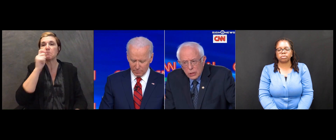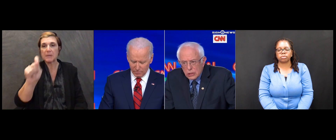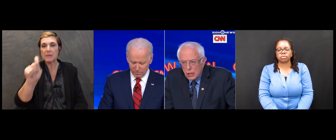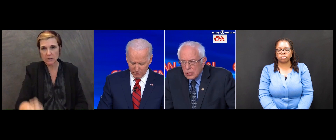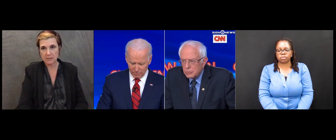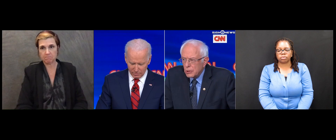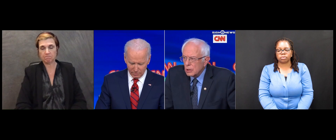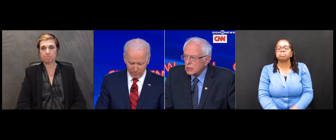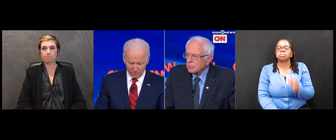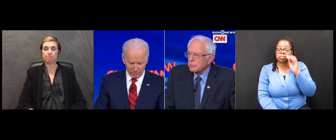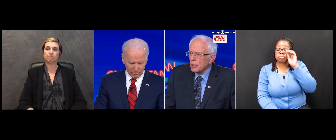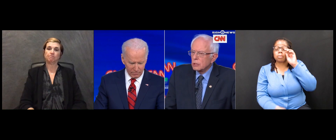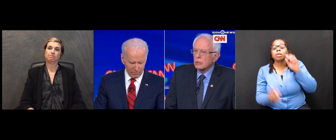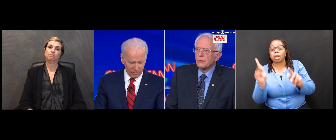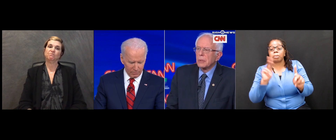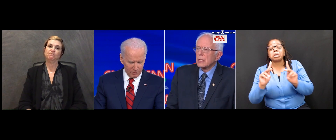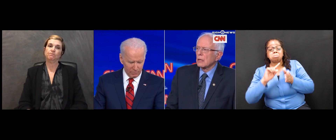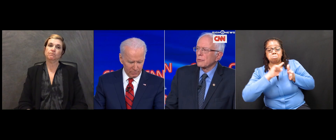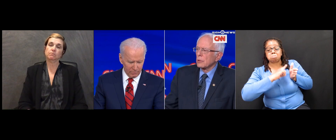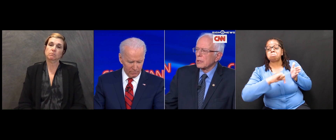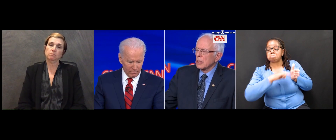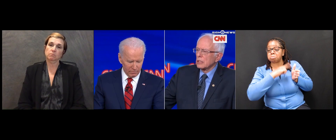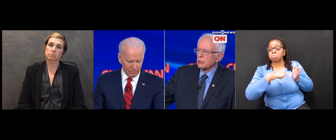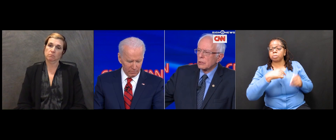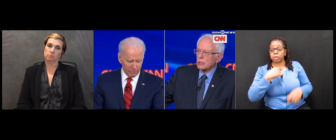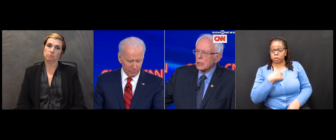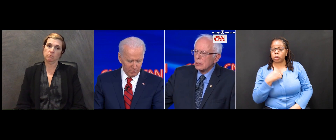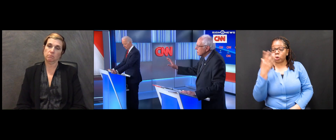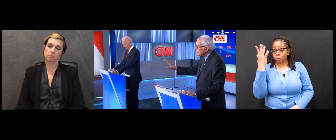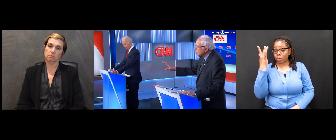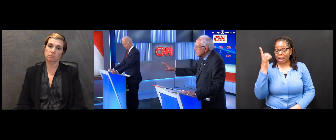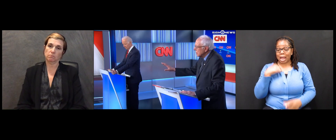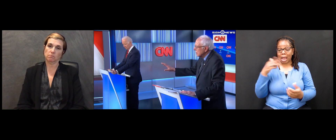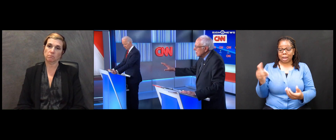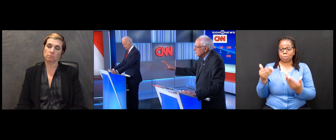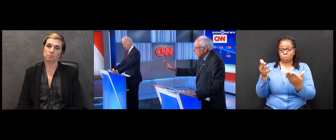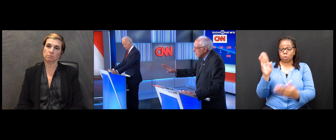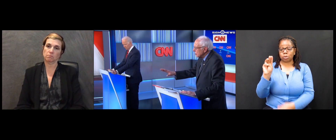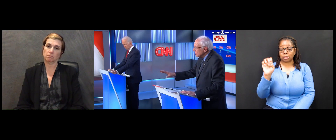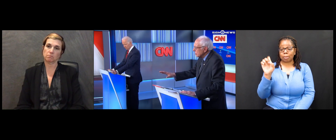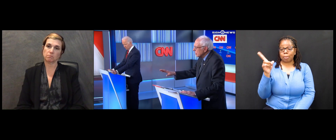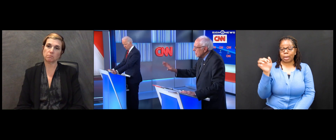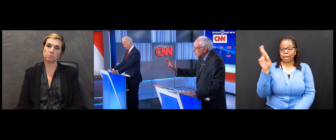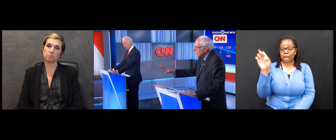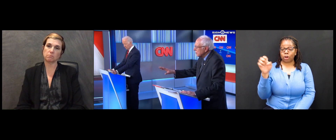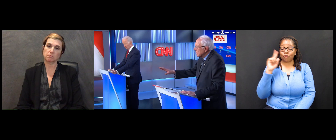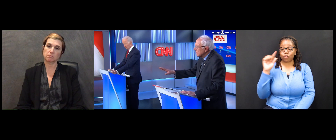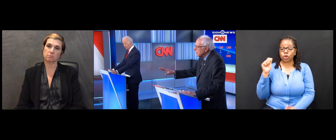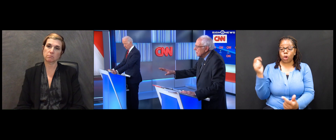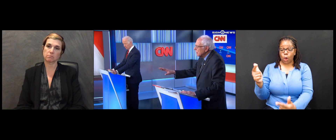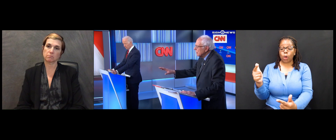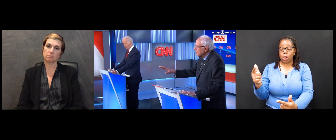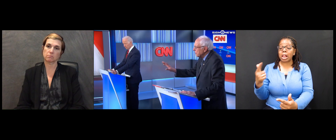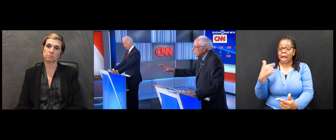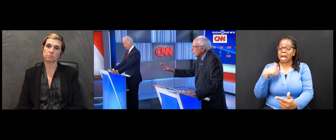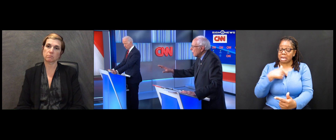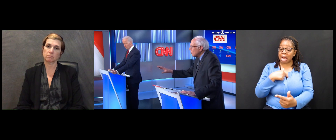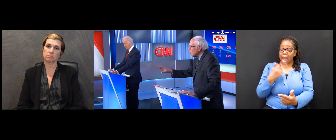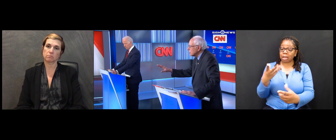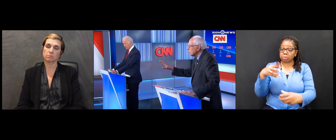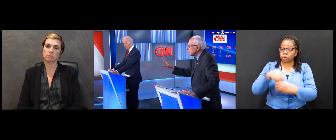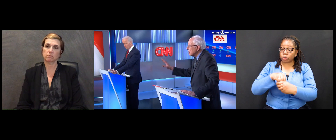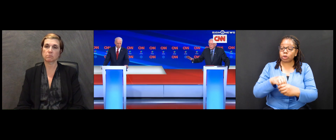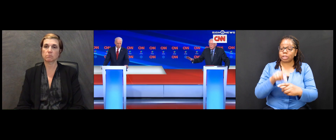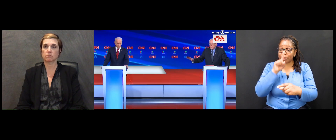been criticized because the proposal for Medicare for All that I introduced includes making sure that undocumented people